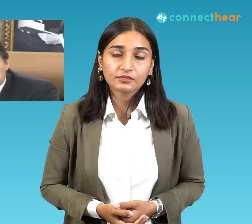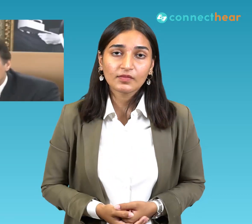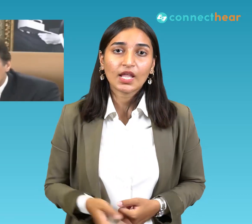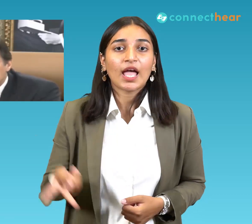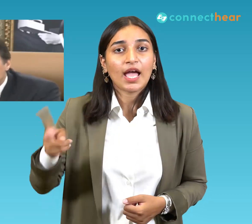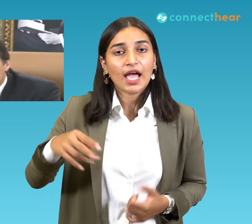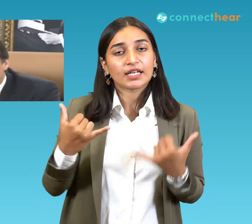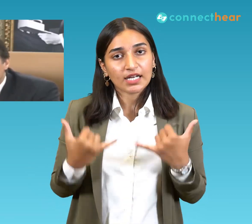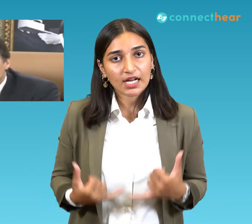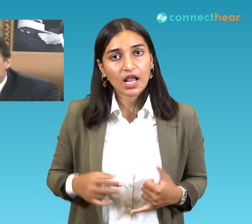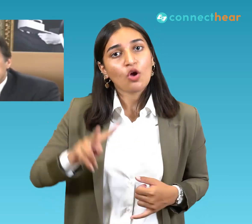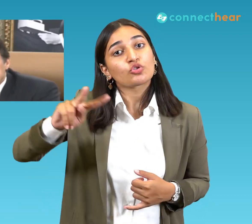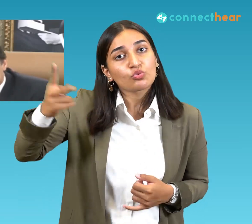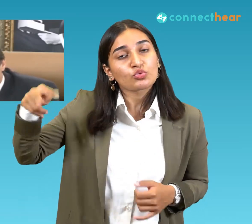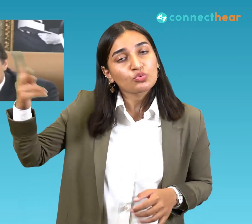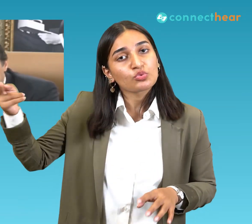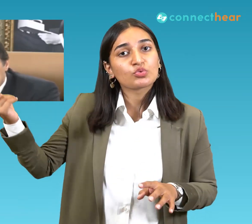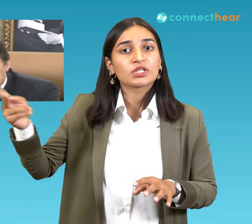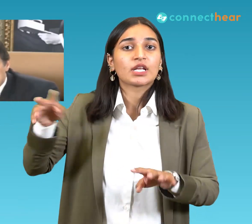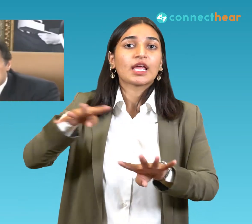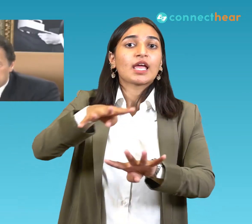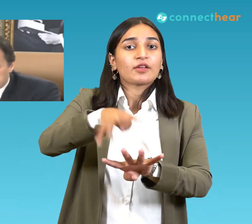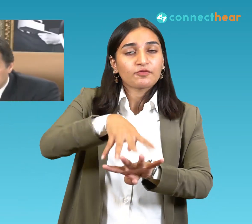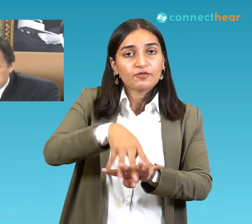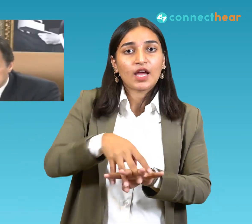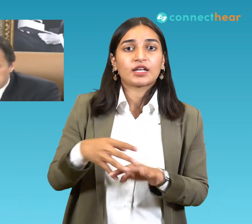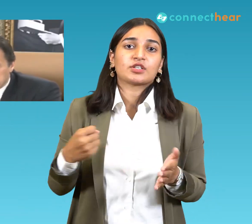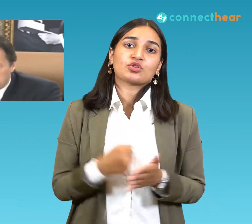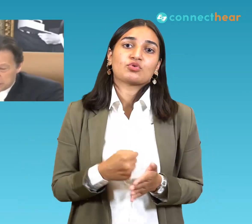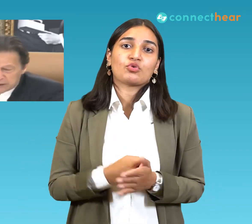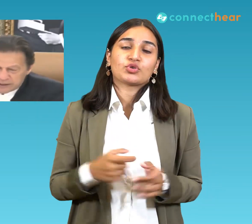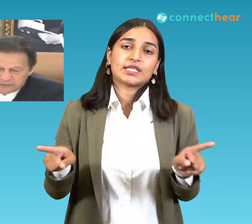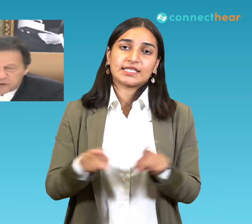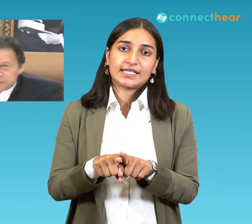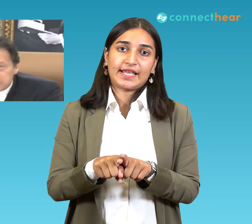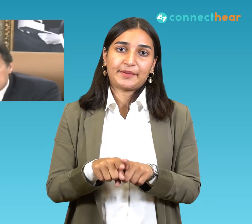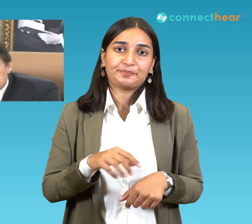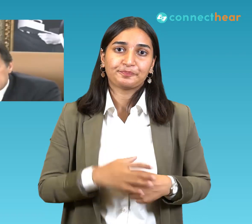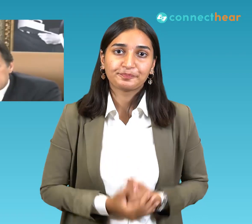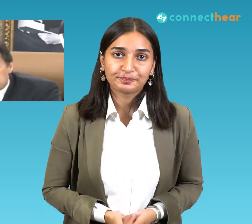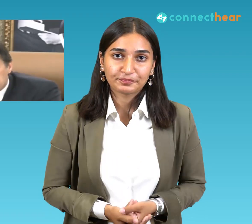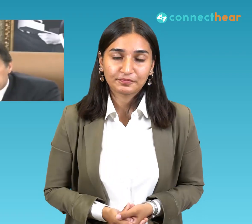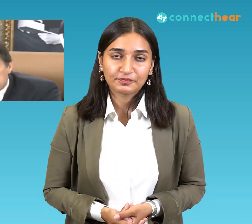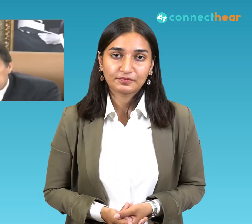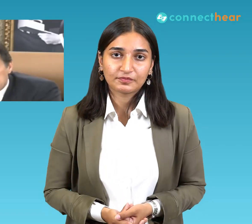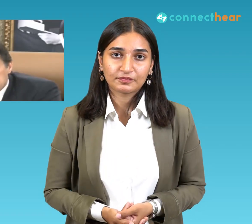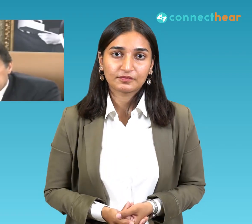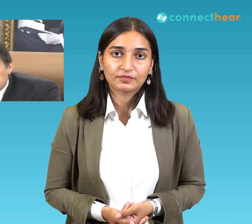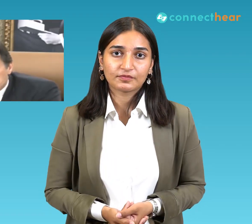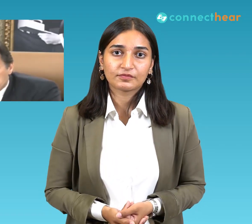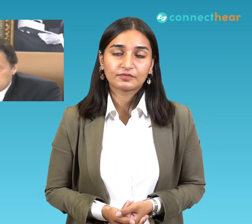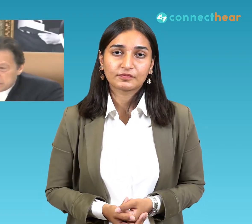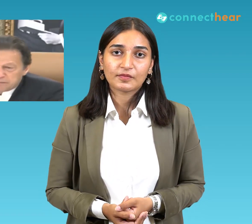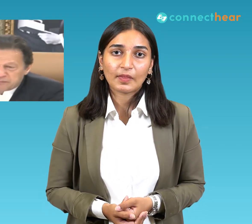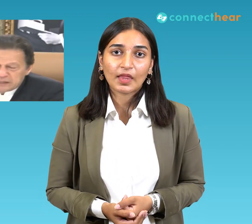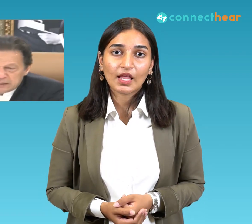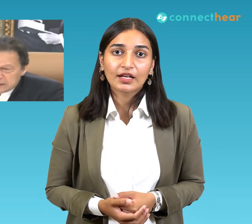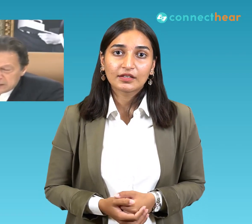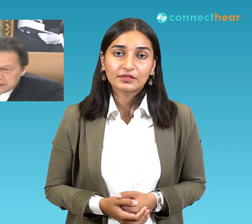And Dr. Hafiz will tell you in the capital markets all the reforms that they're trying to make.